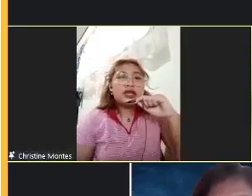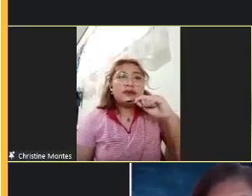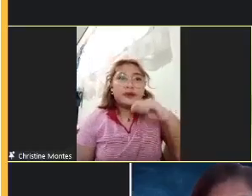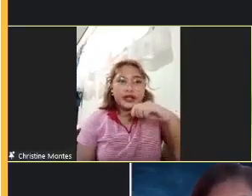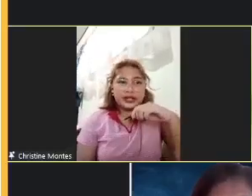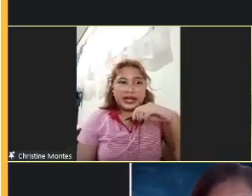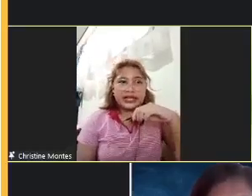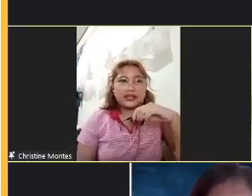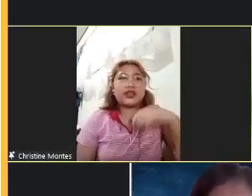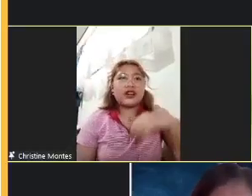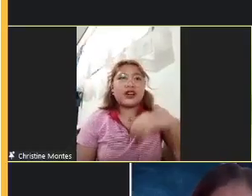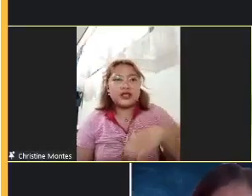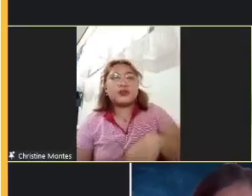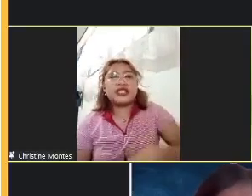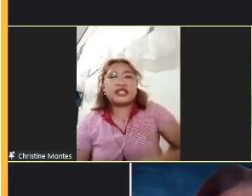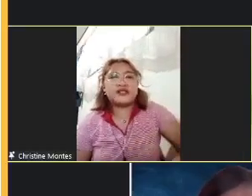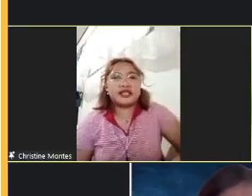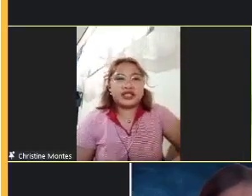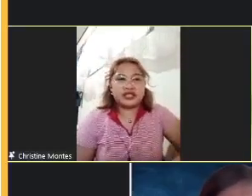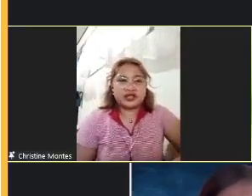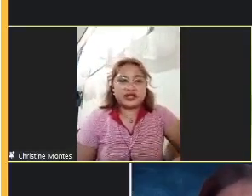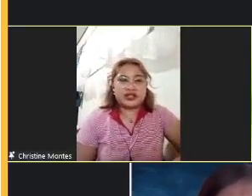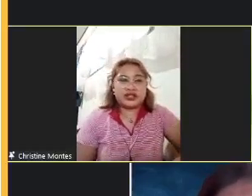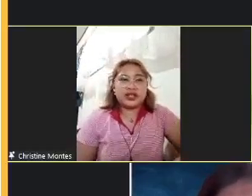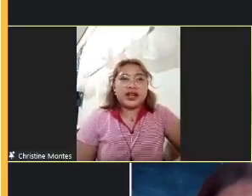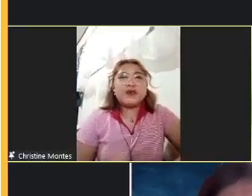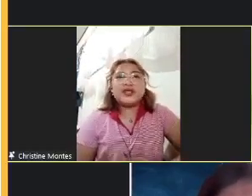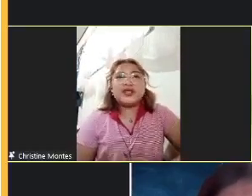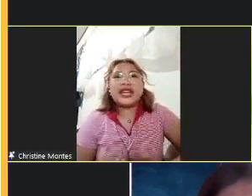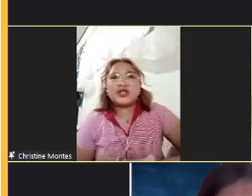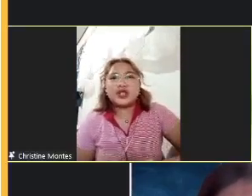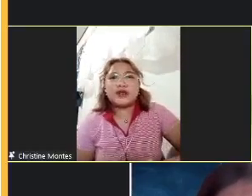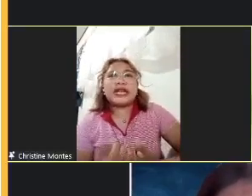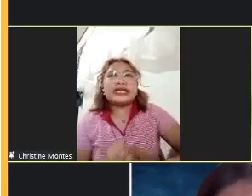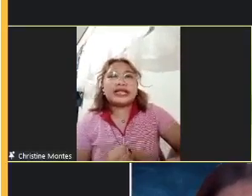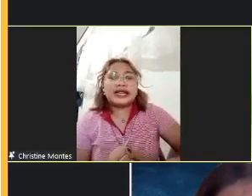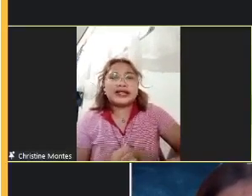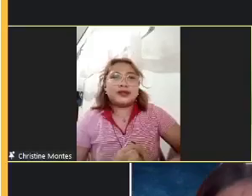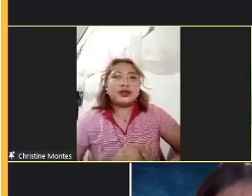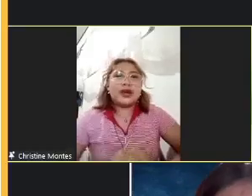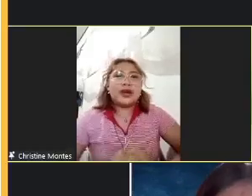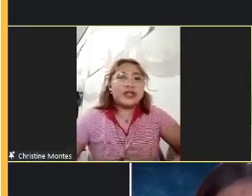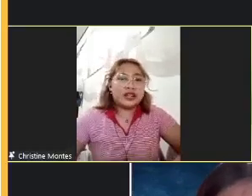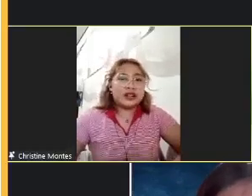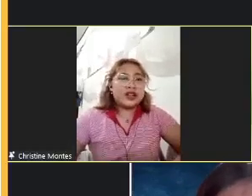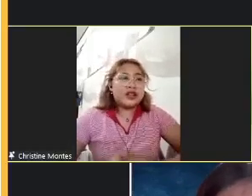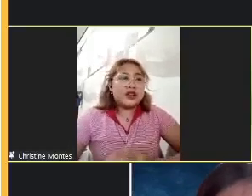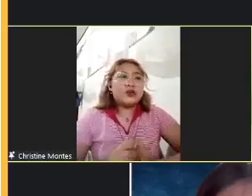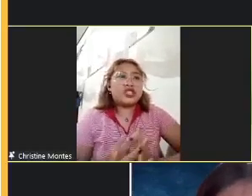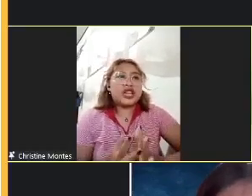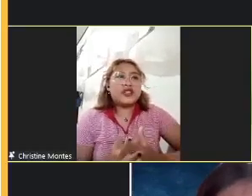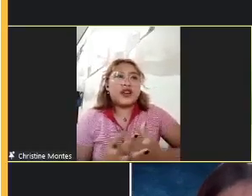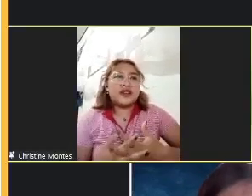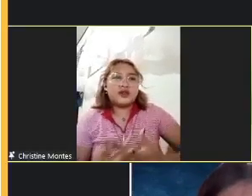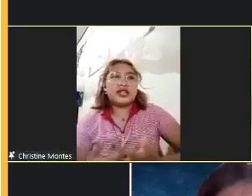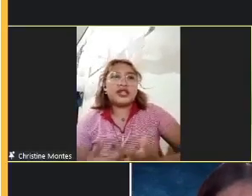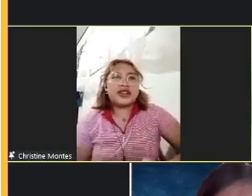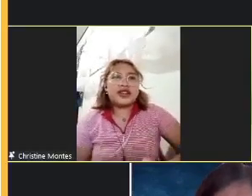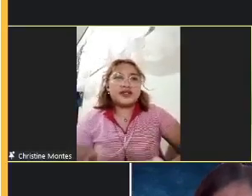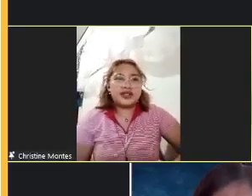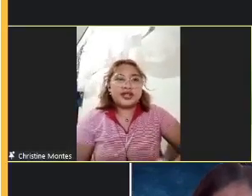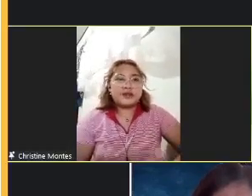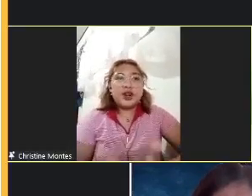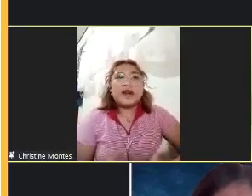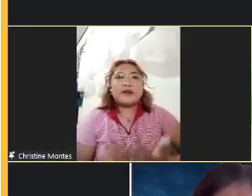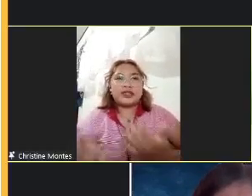is important to us pre-service teachers. I would like to share my insights about webinar, which I know everyone here